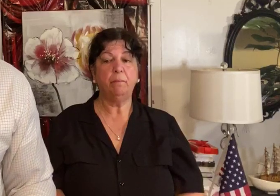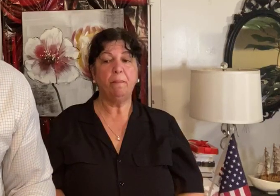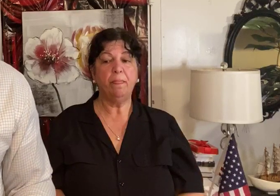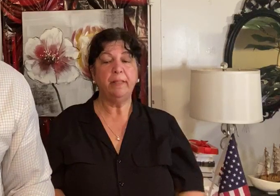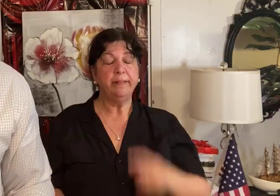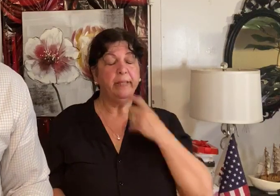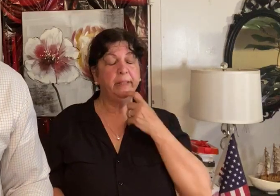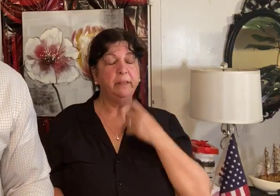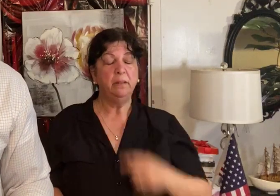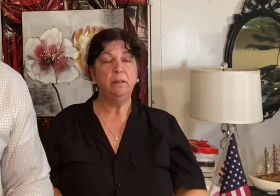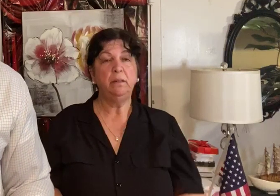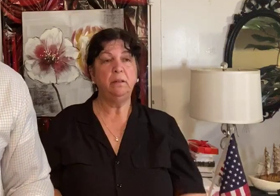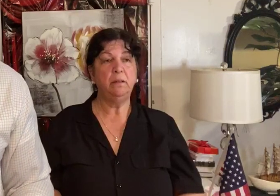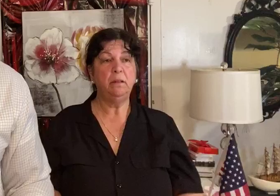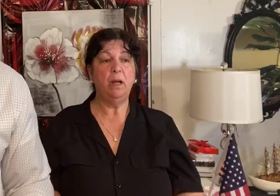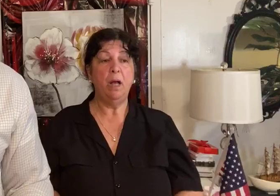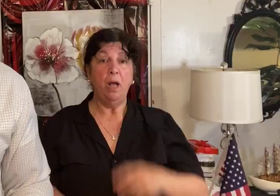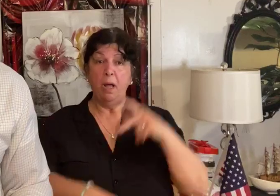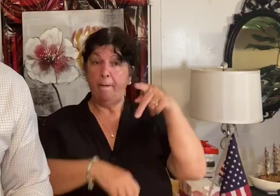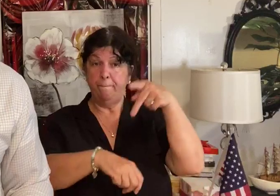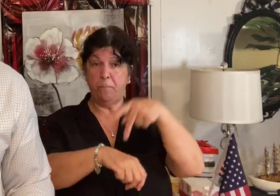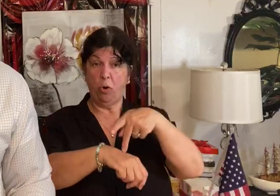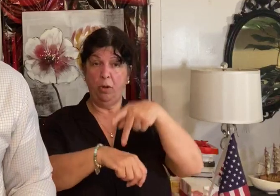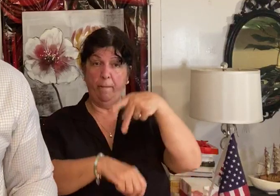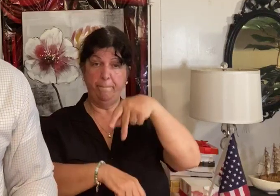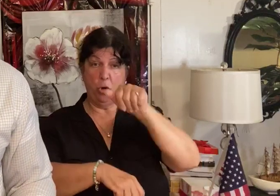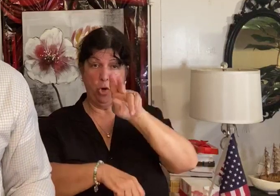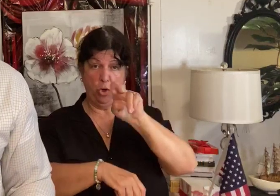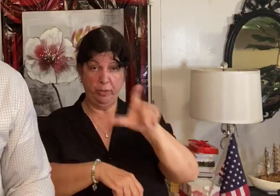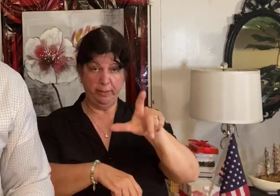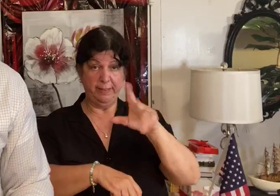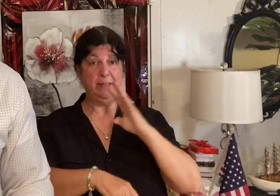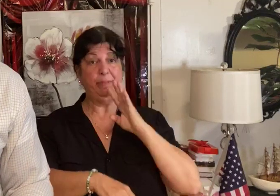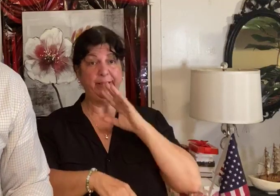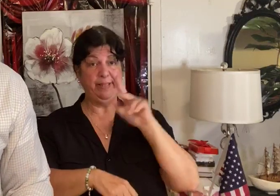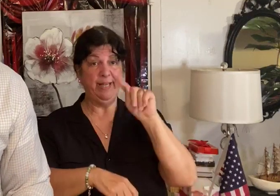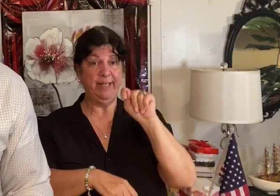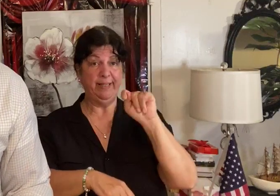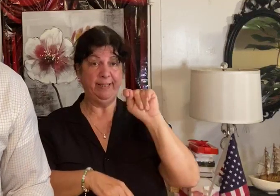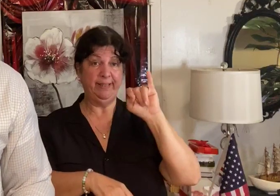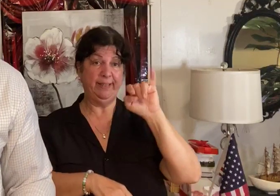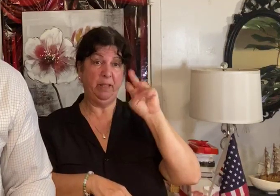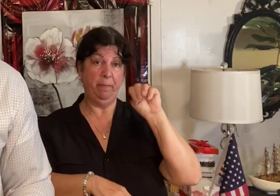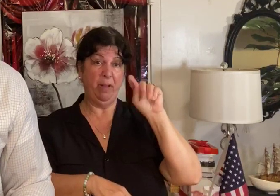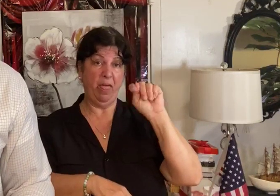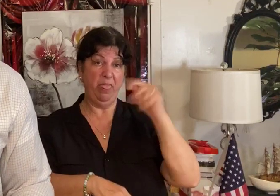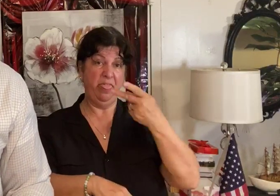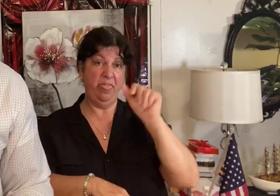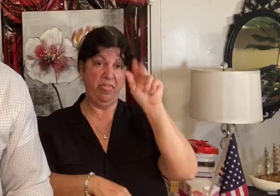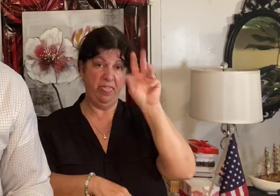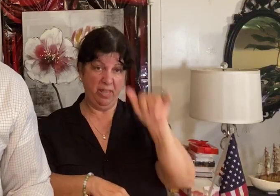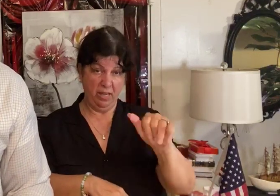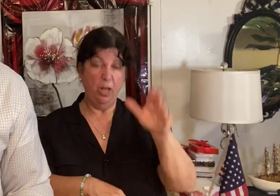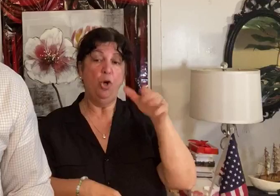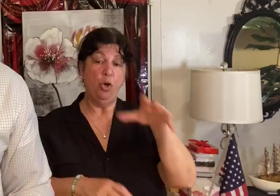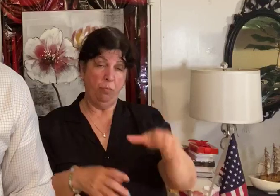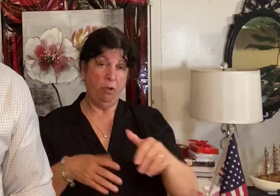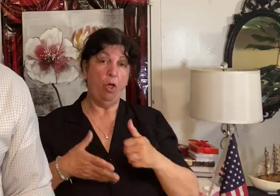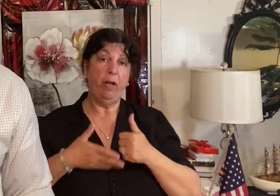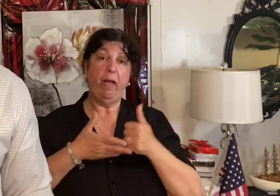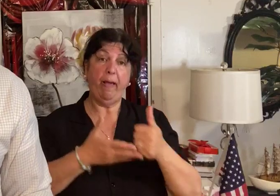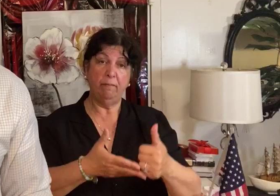It says, and Paul speaking to Timothy, but if I tarry long, that thou mayest know